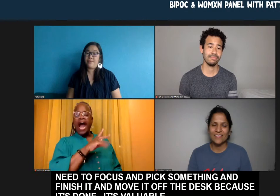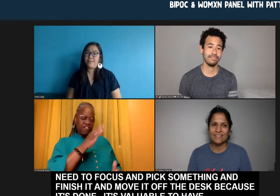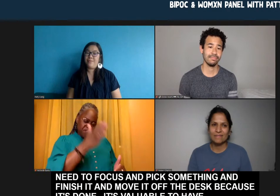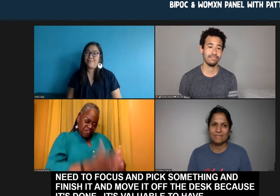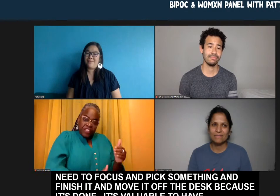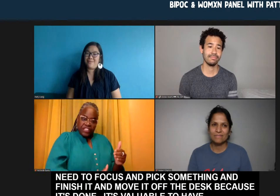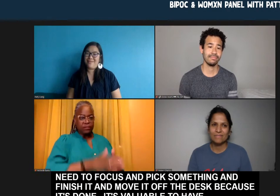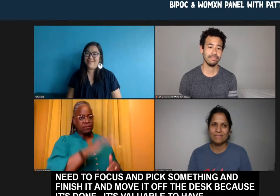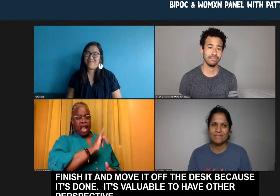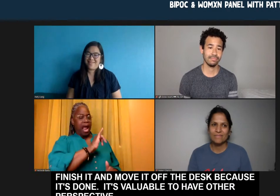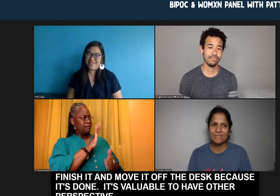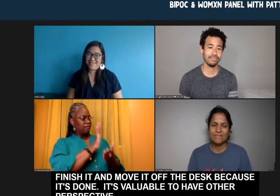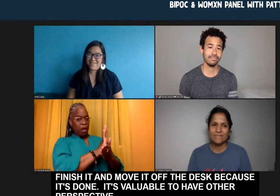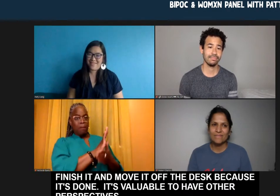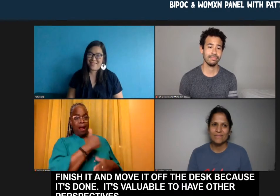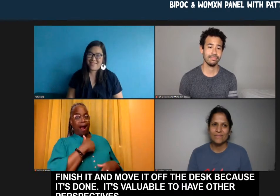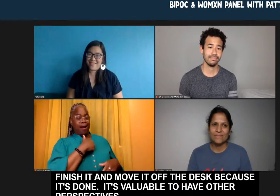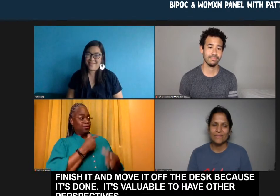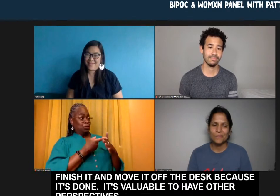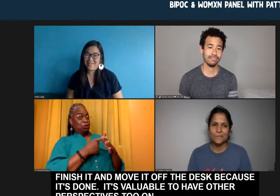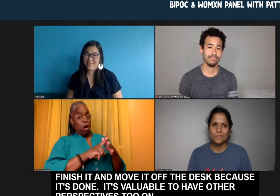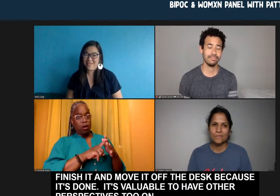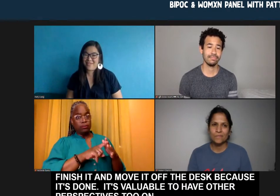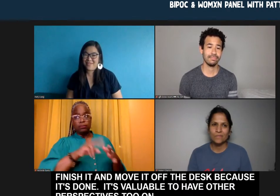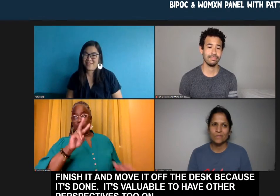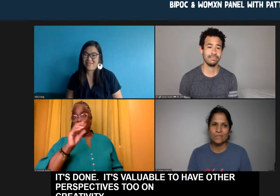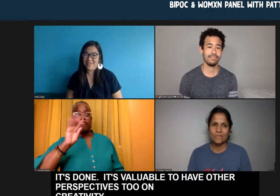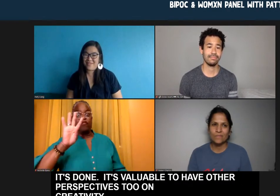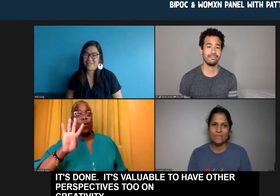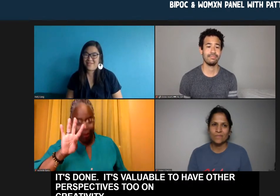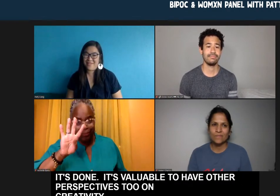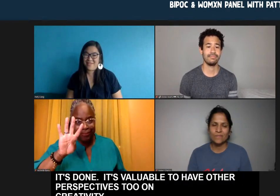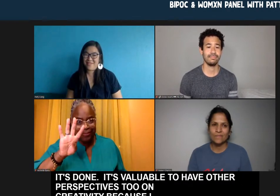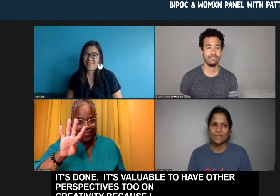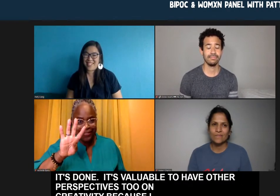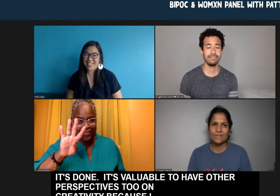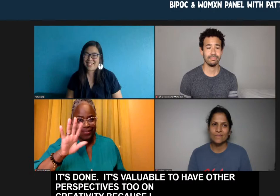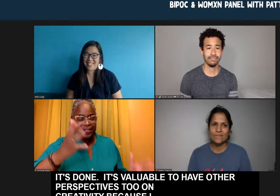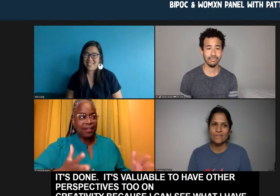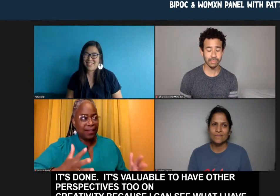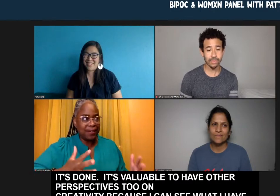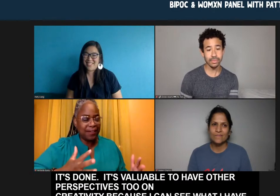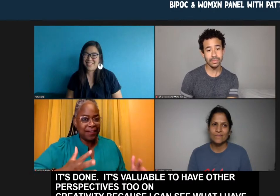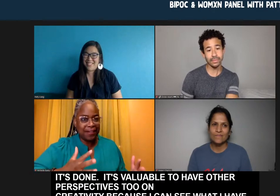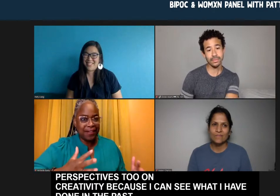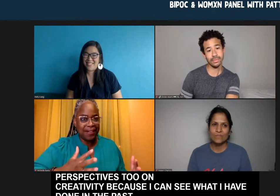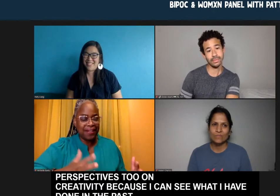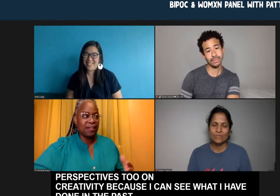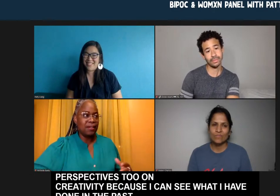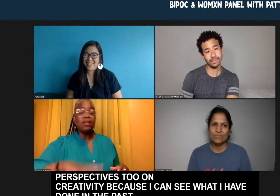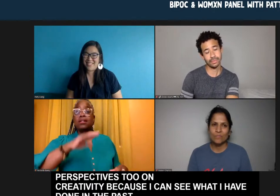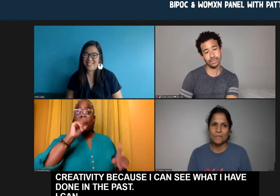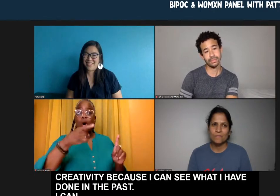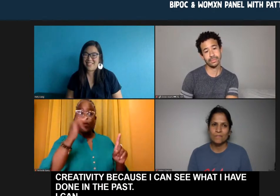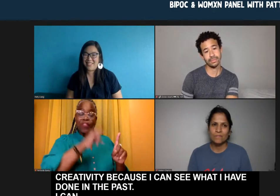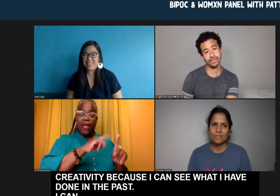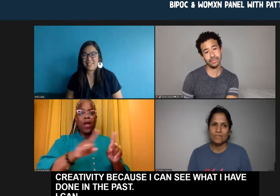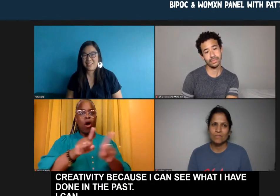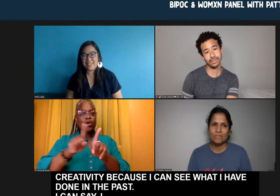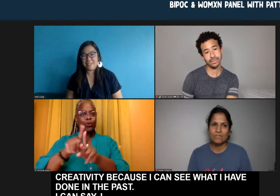creativity. Because I can see what I've done in the past and I say, okay, well, I started something in 2004 and I need to